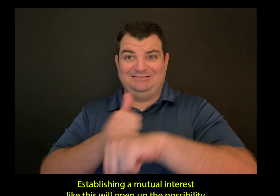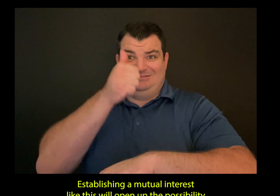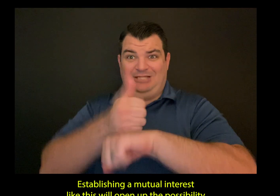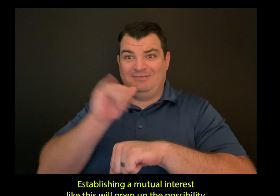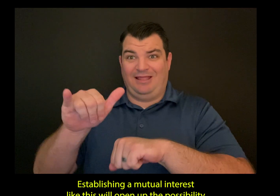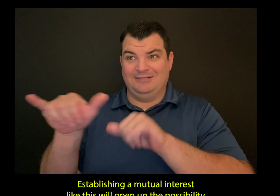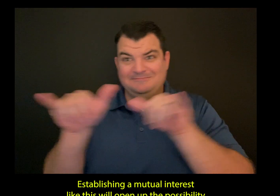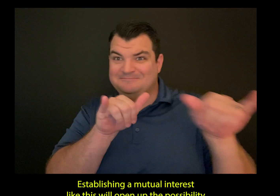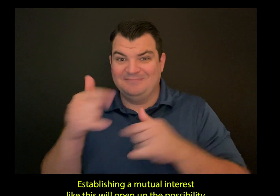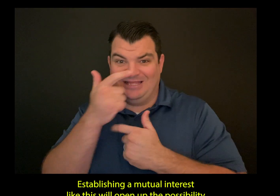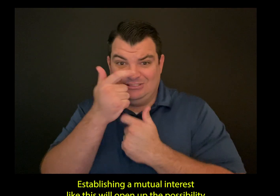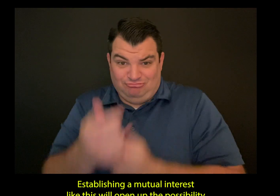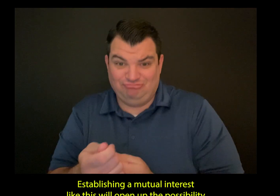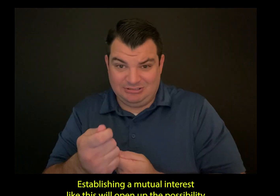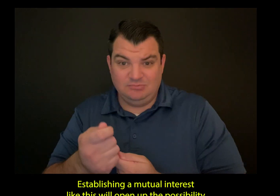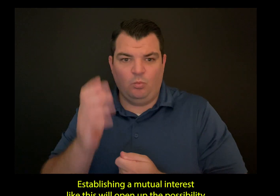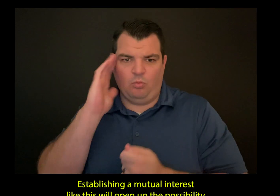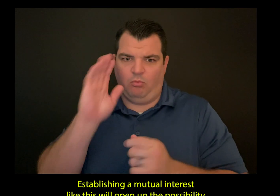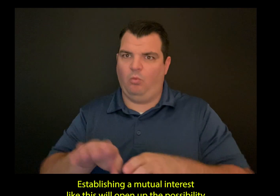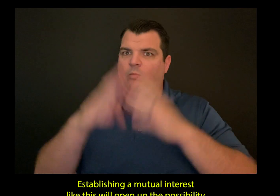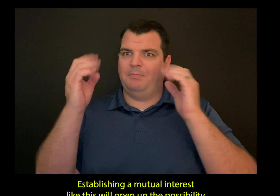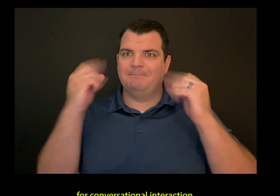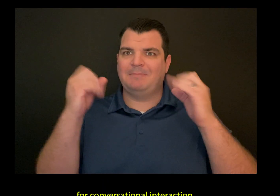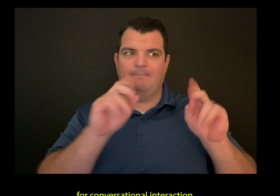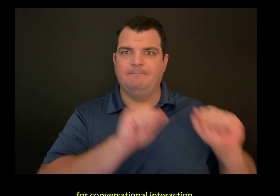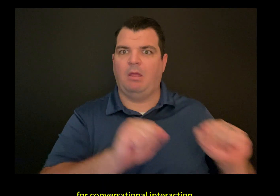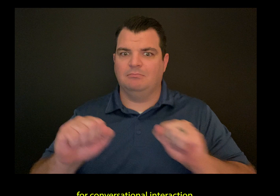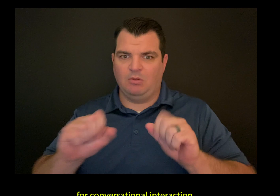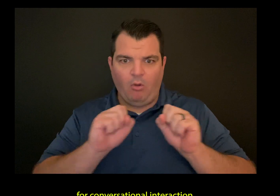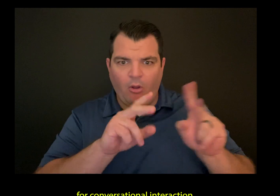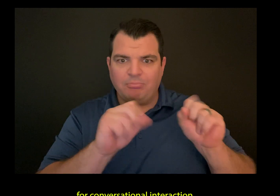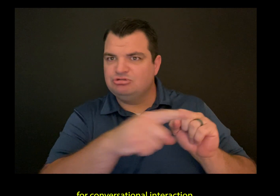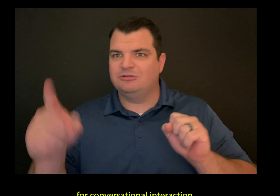Establishing a mutual interest like this will open up the possibility for conversational interaction.